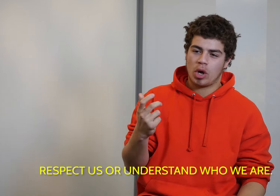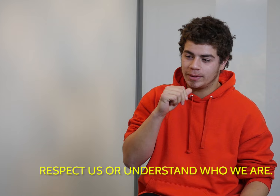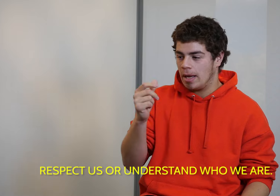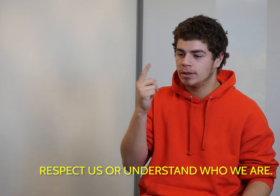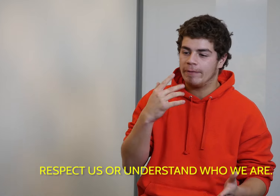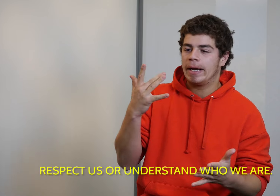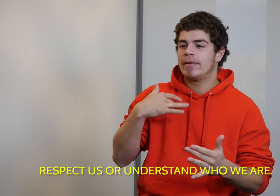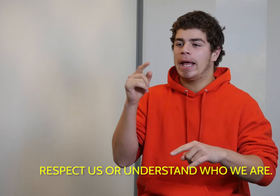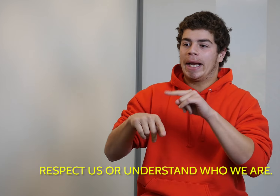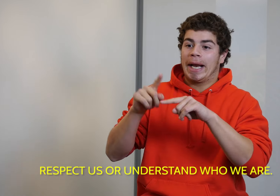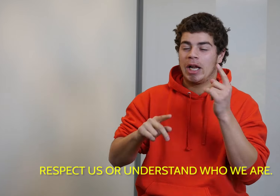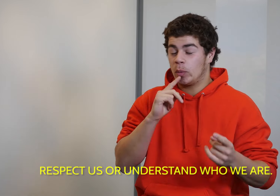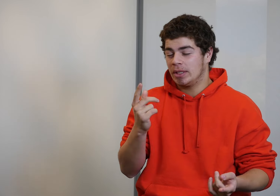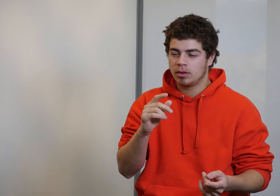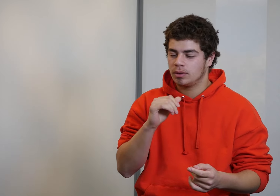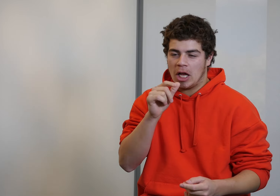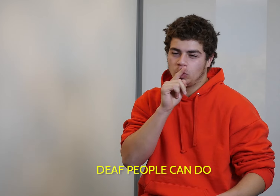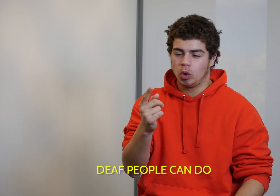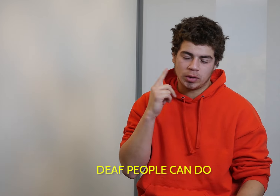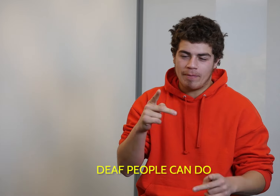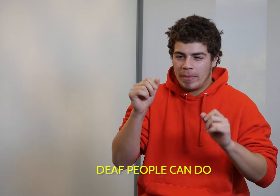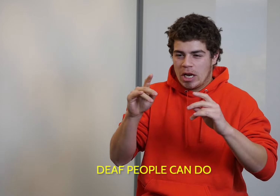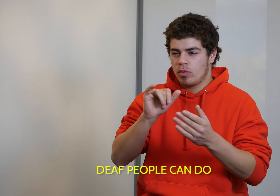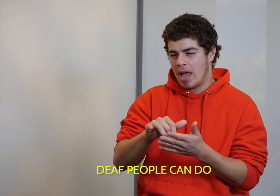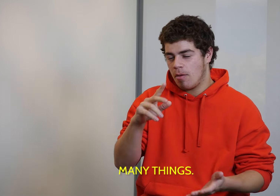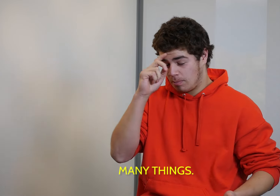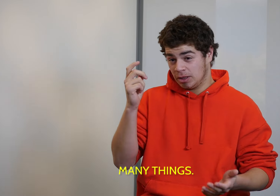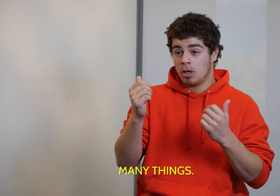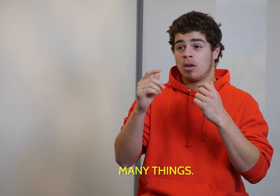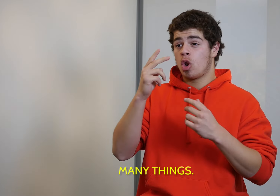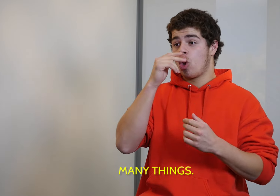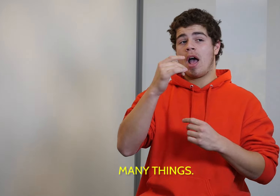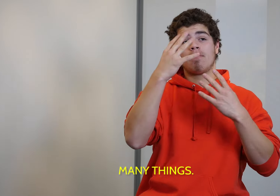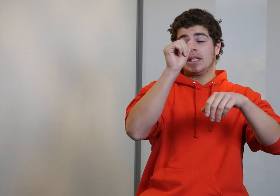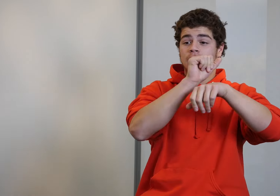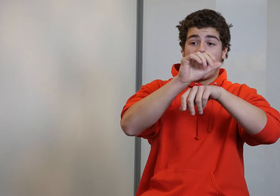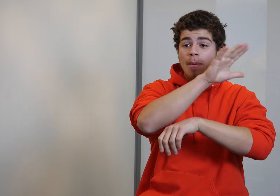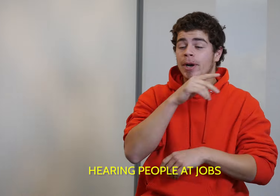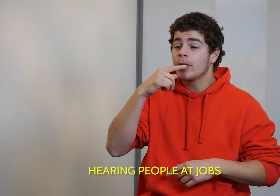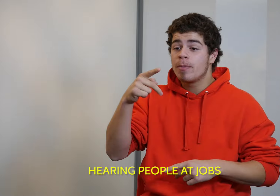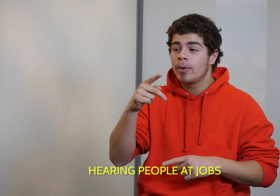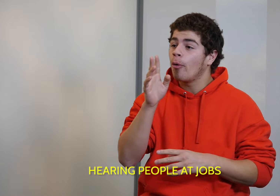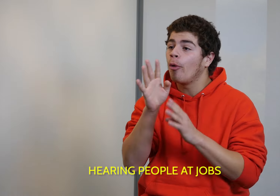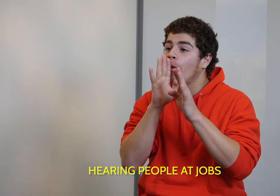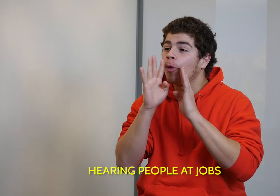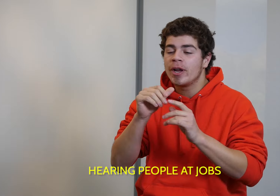us or understand who we are. Deaf people can do many things. Hearing people at jobs